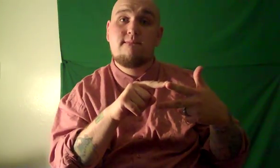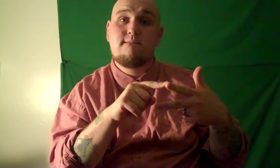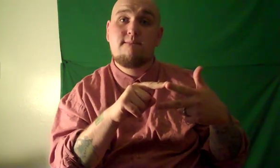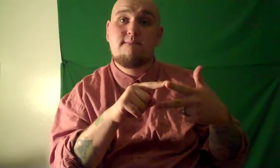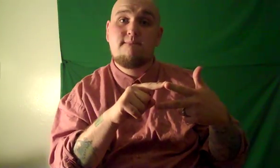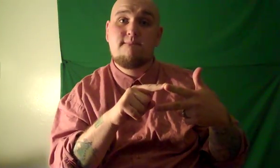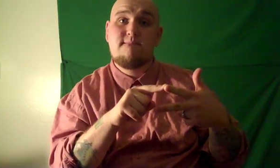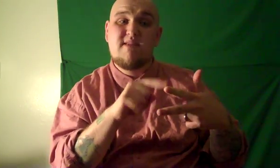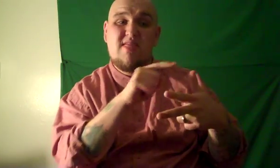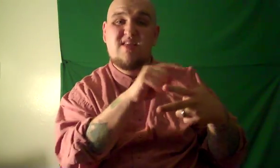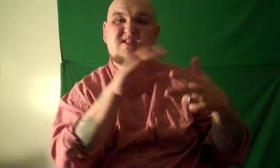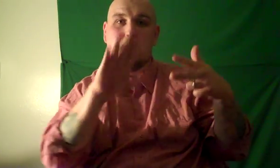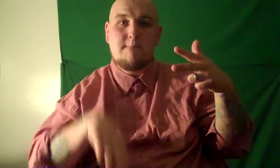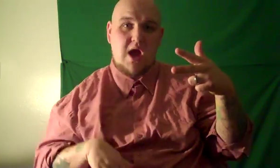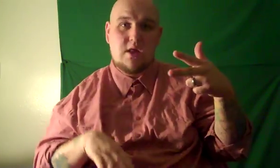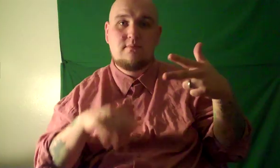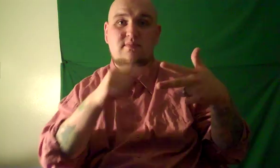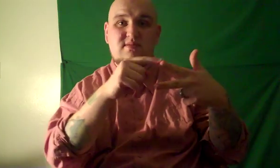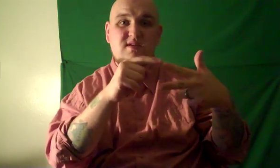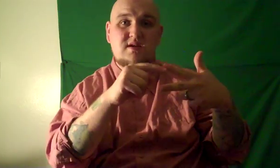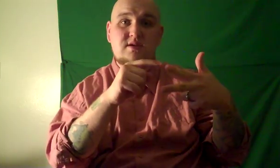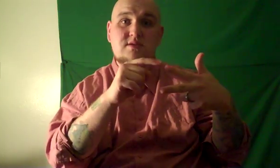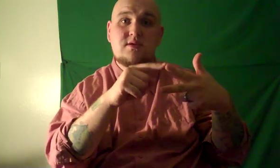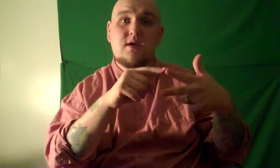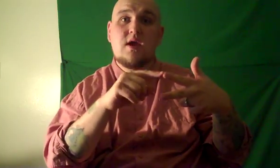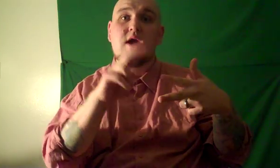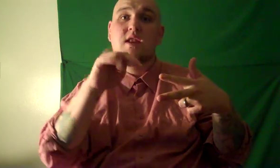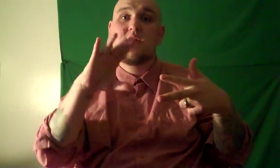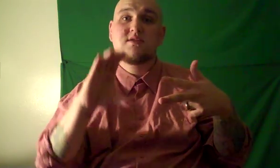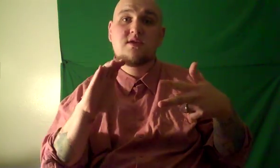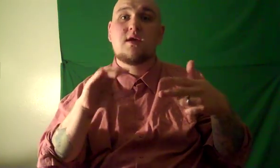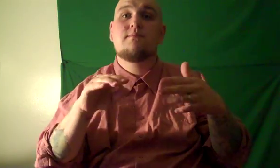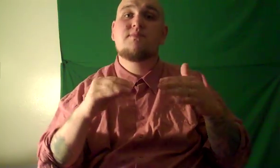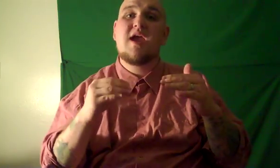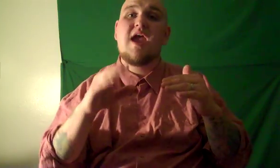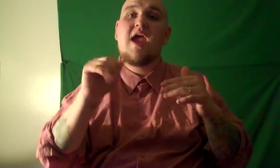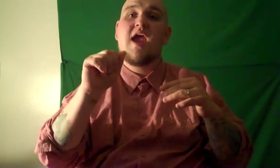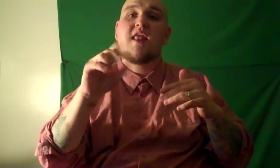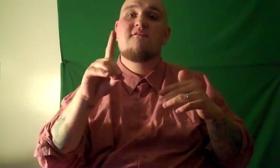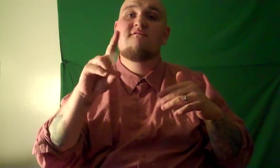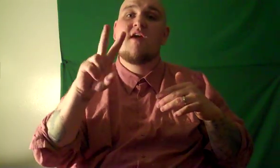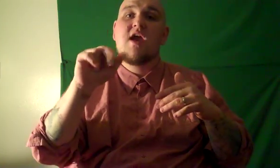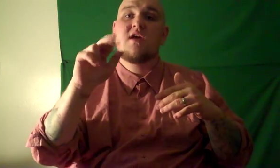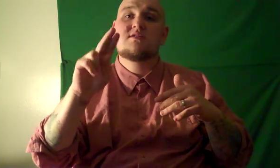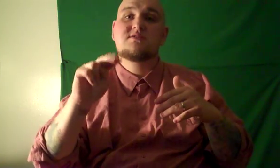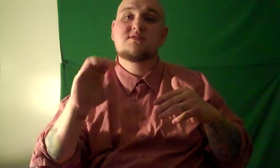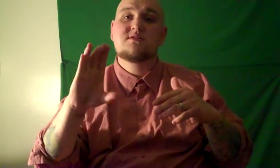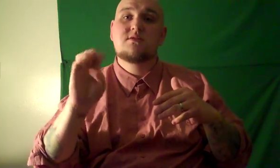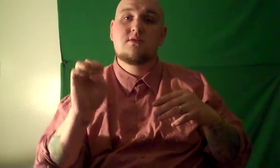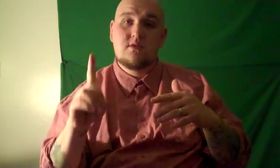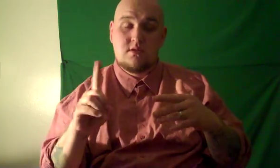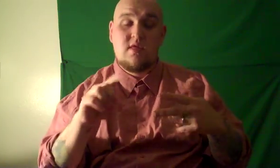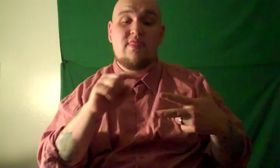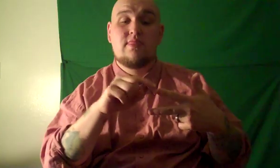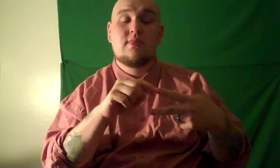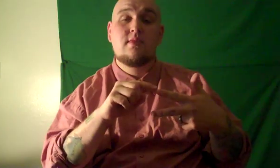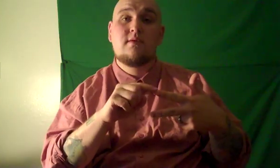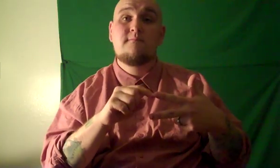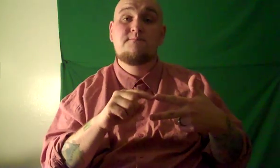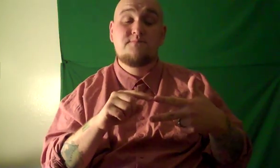NIC is called NIC Advanced. And in this level, if you achieve the advanced level,